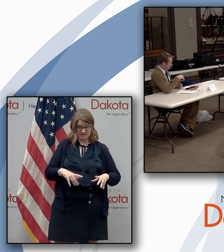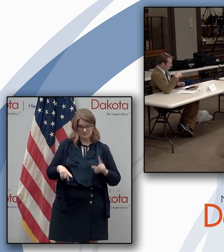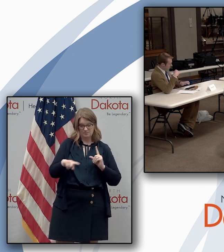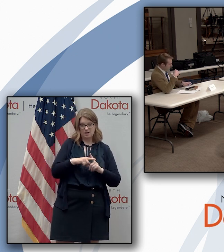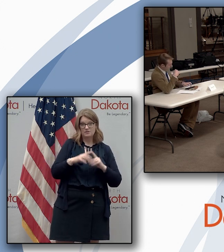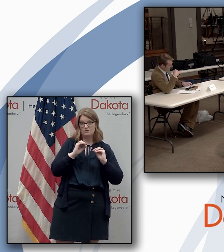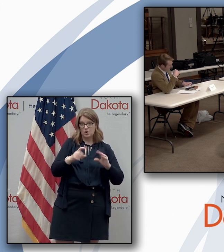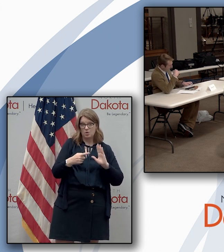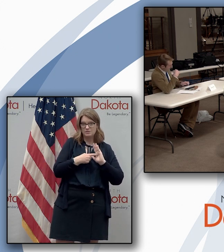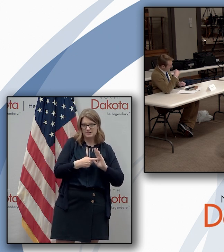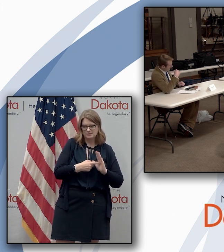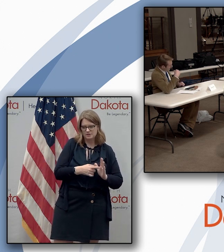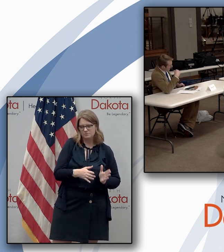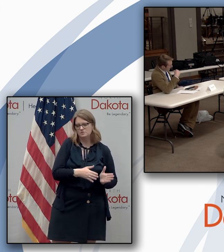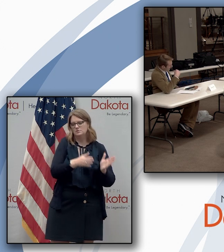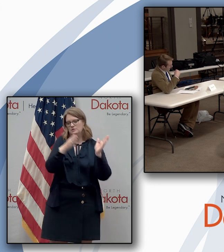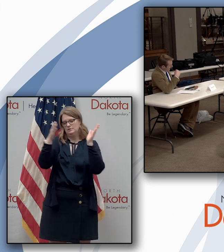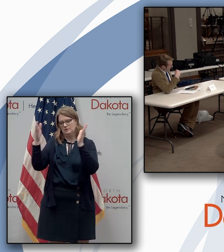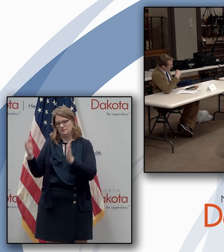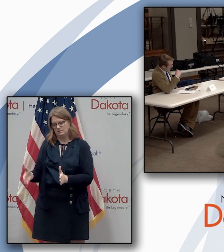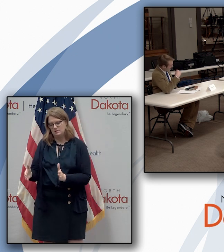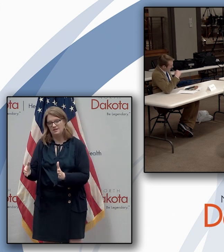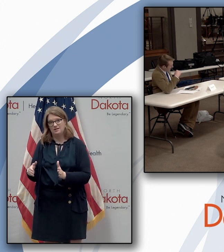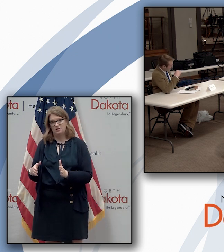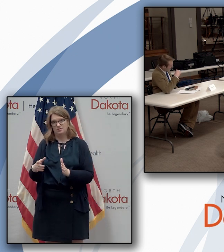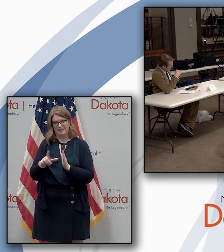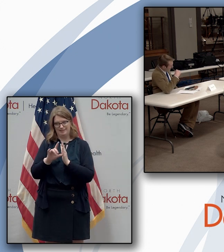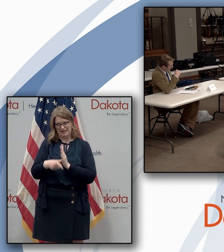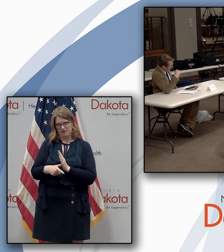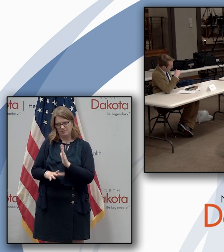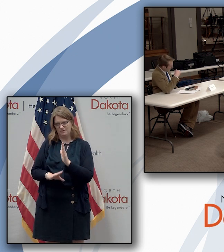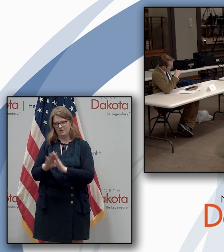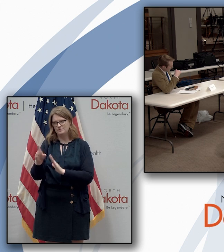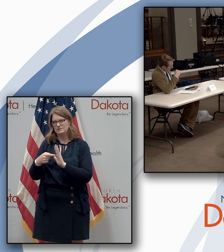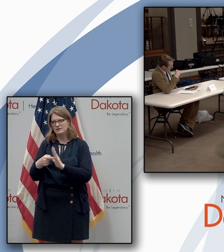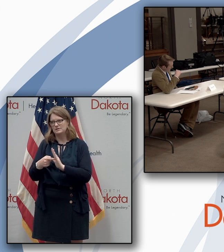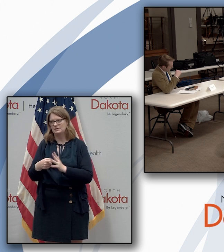if that is a statistic we're keeping, or if